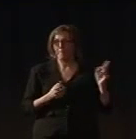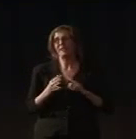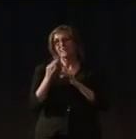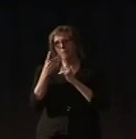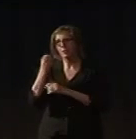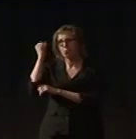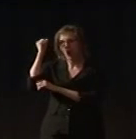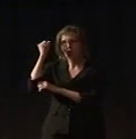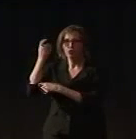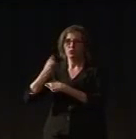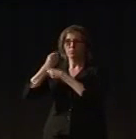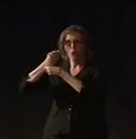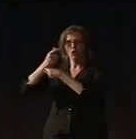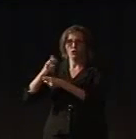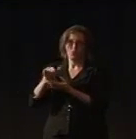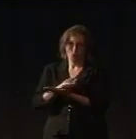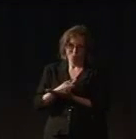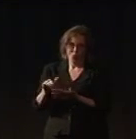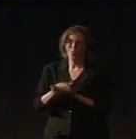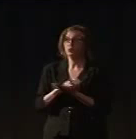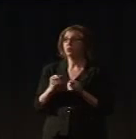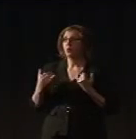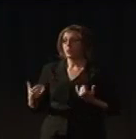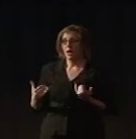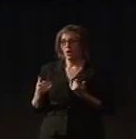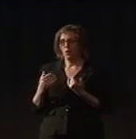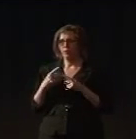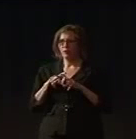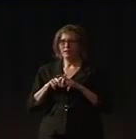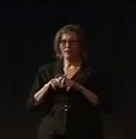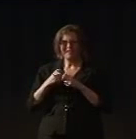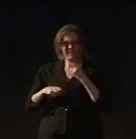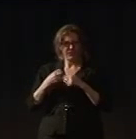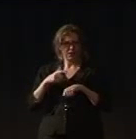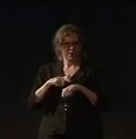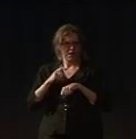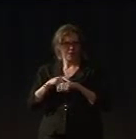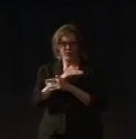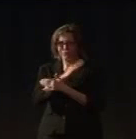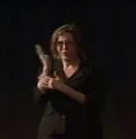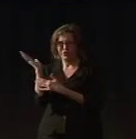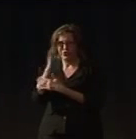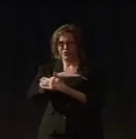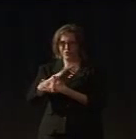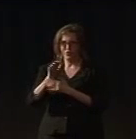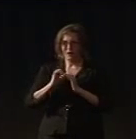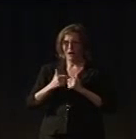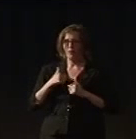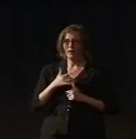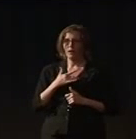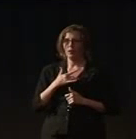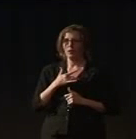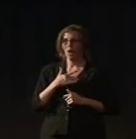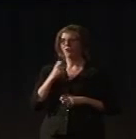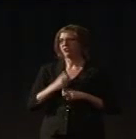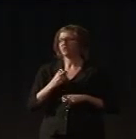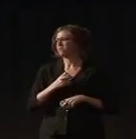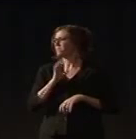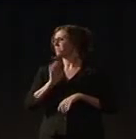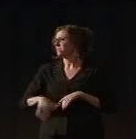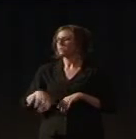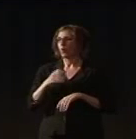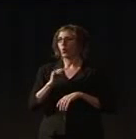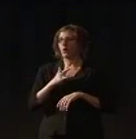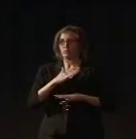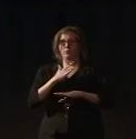York. So it's a very difficult problem of register. How do we make ourselves sensitive to the